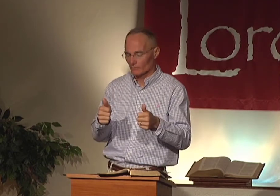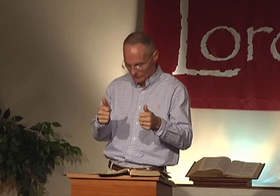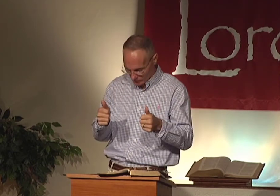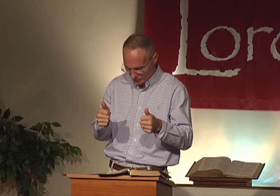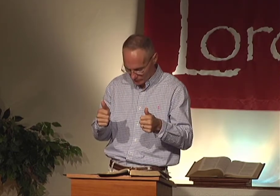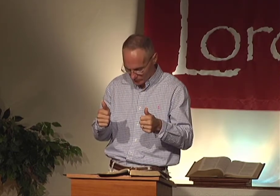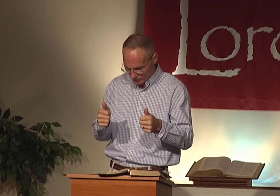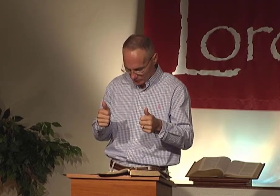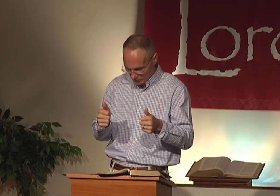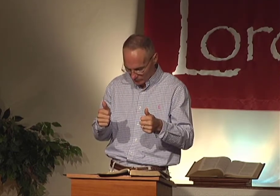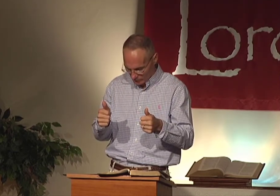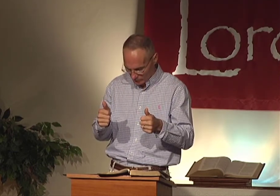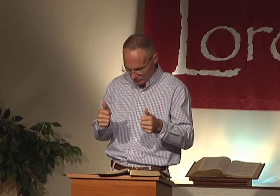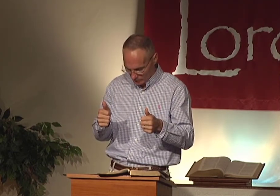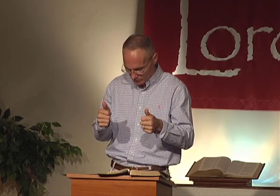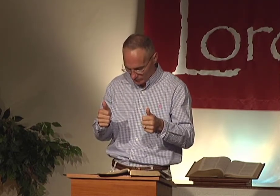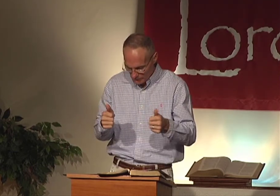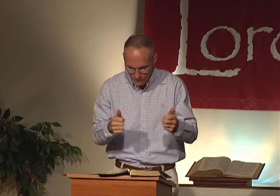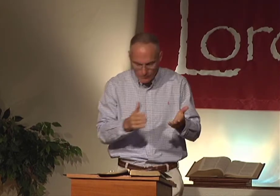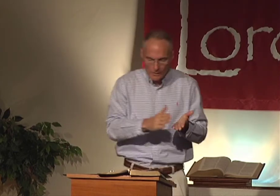Humble yourselves.